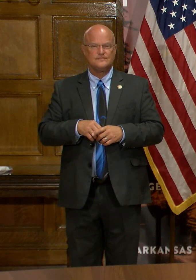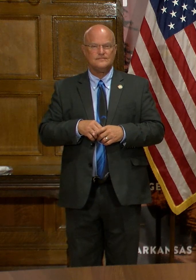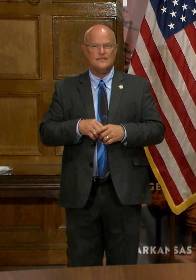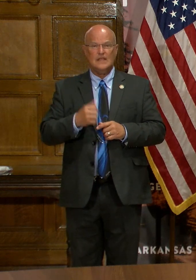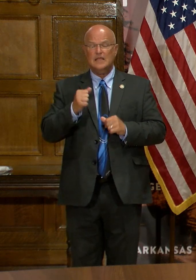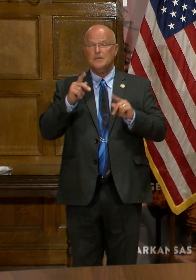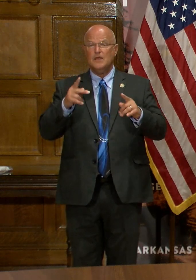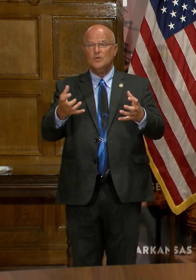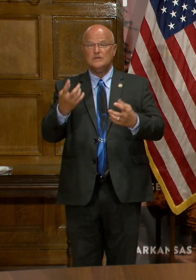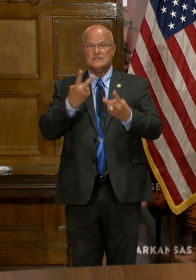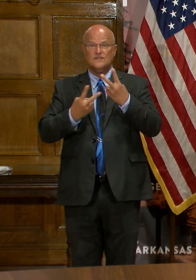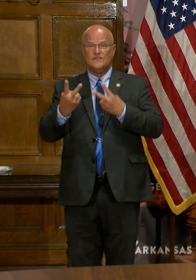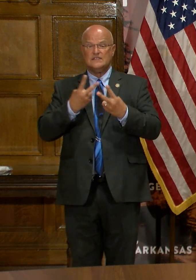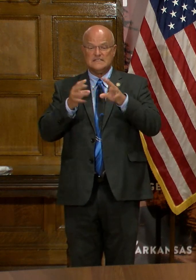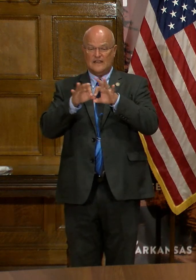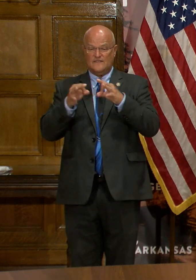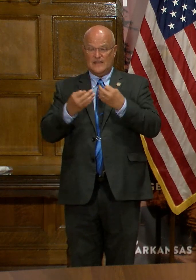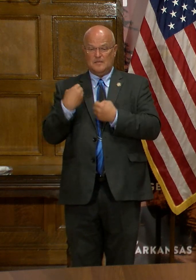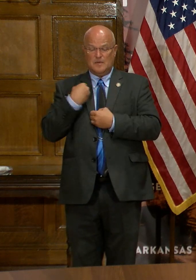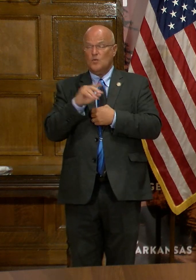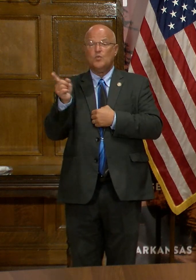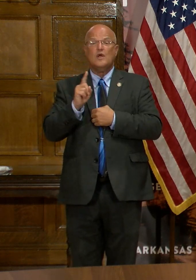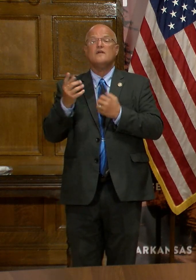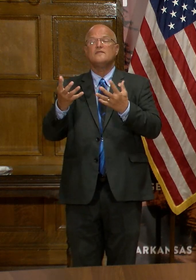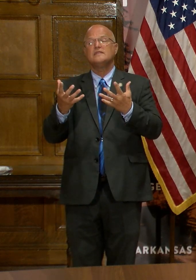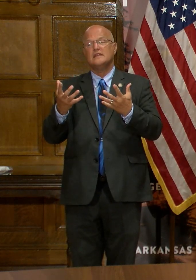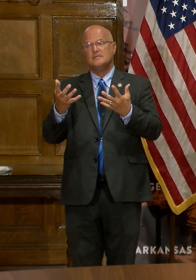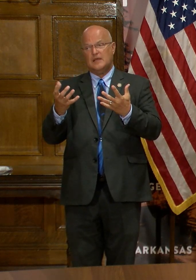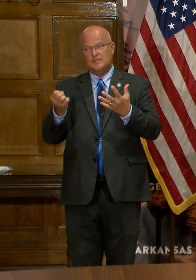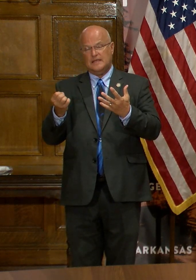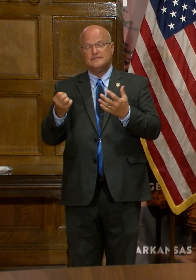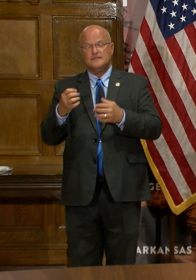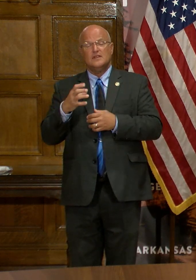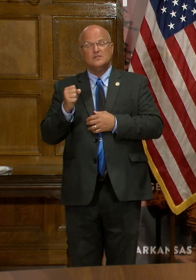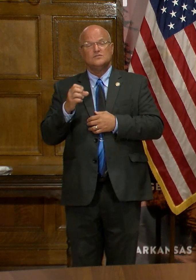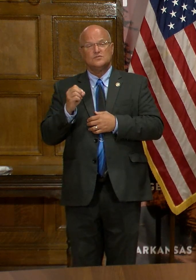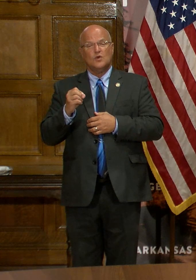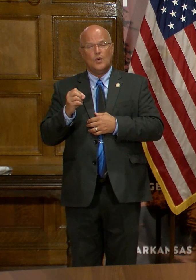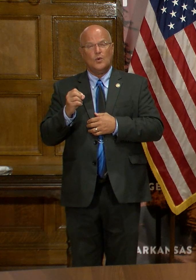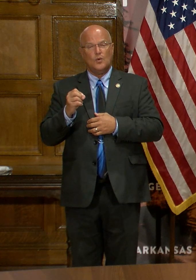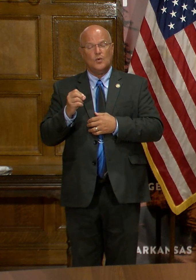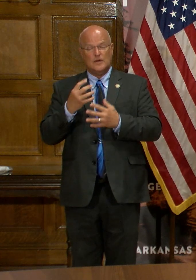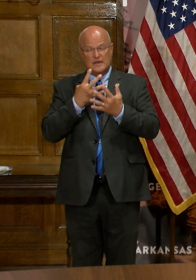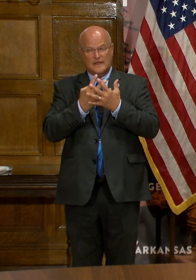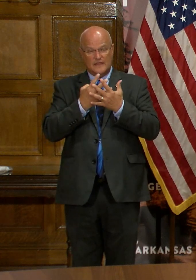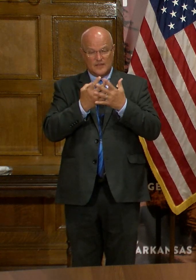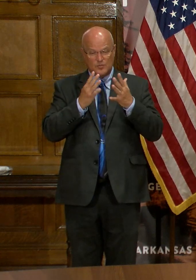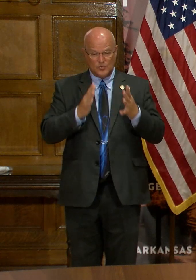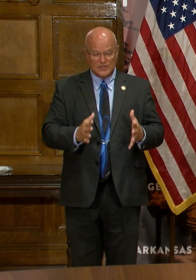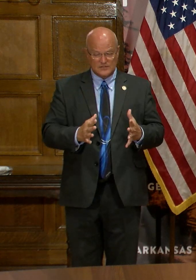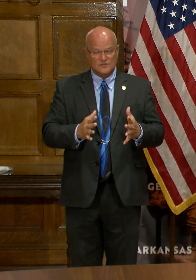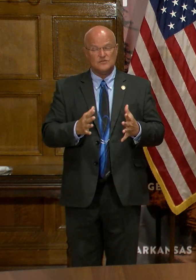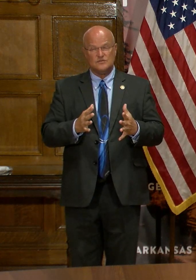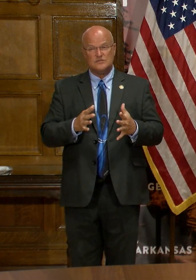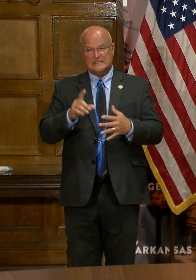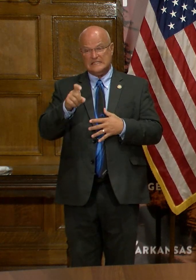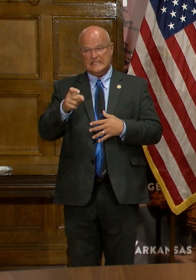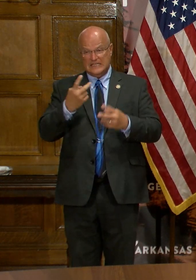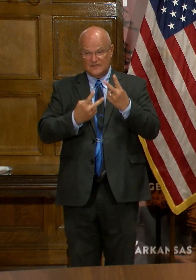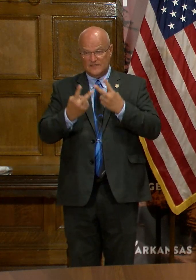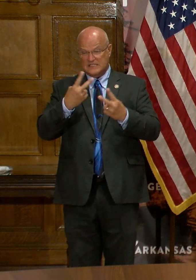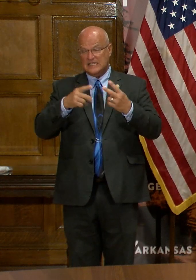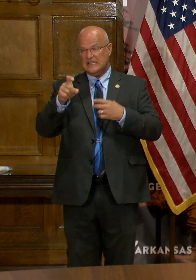anybody who wants to visit a loved one wherever they might be. And the prisoners, the inmates need that